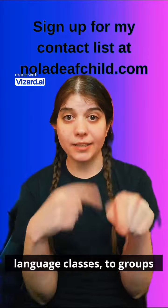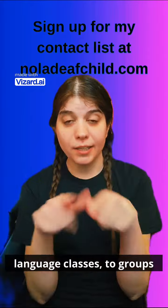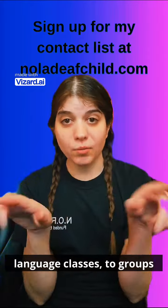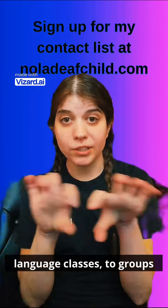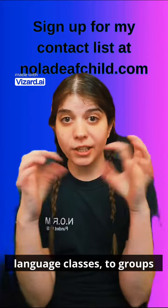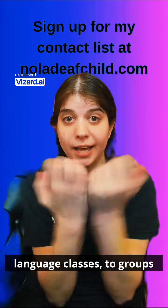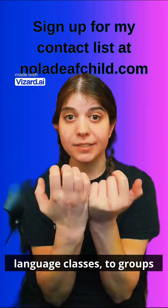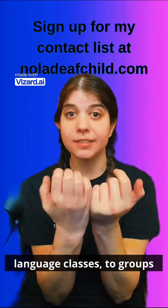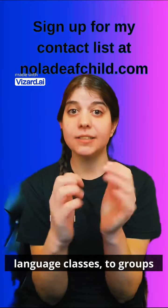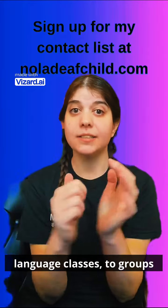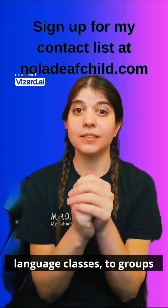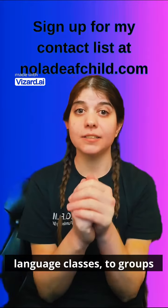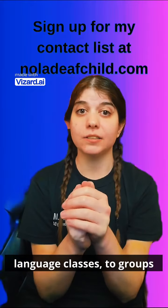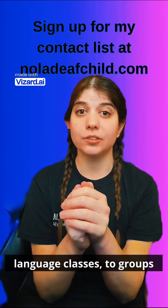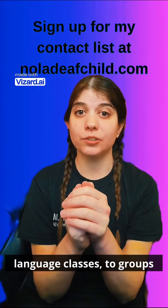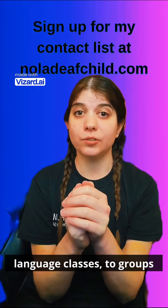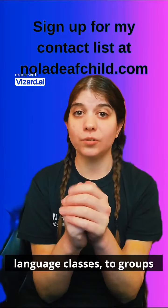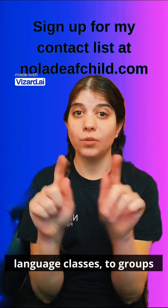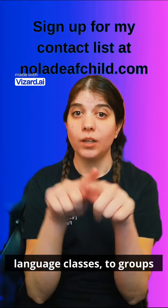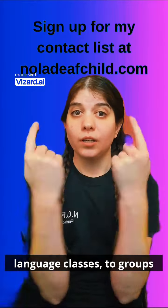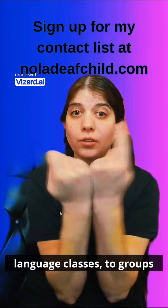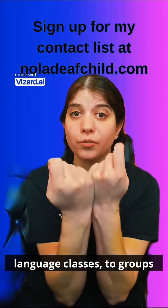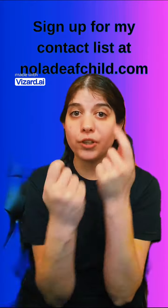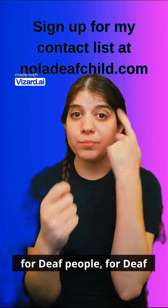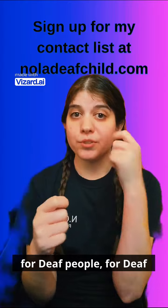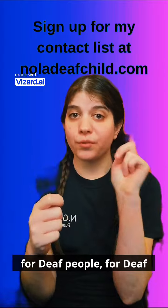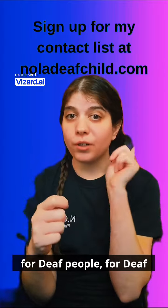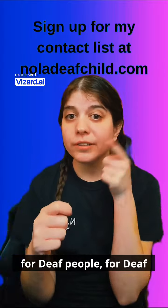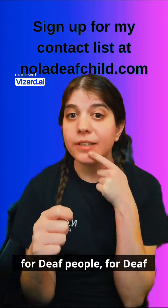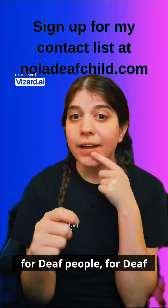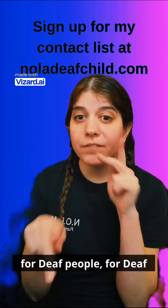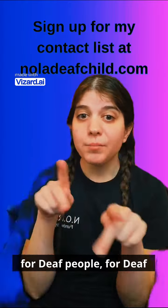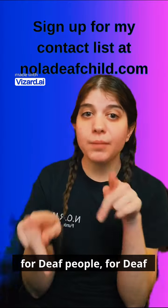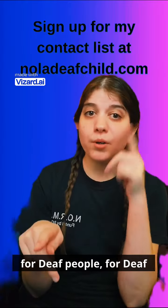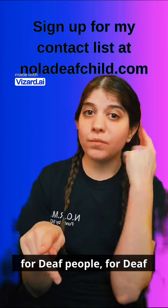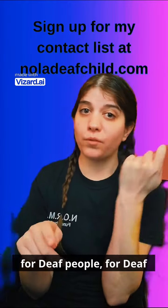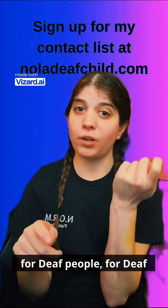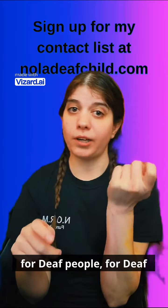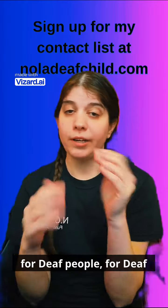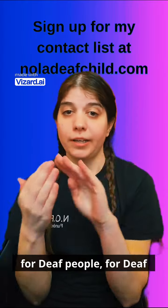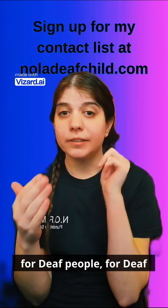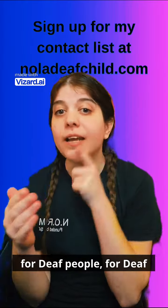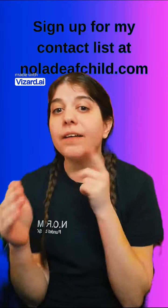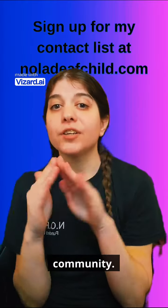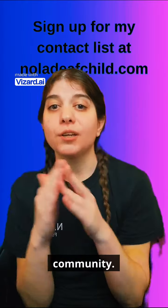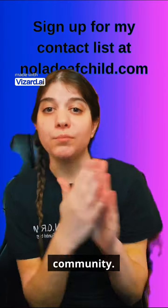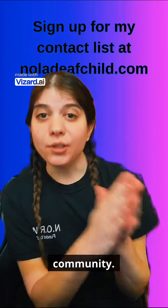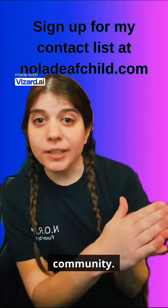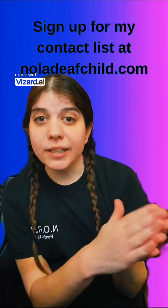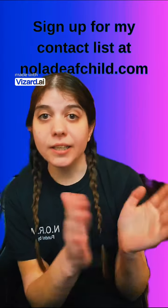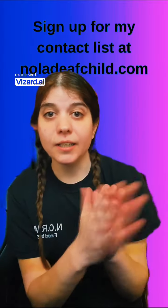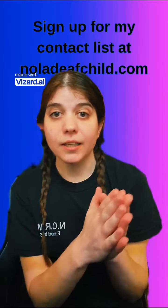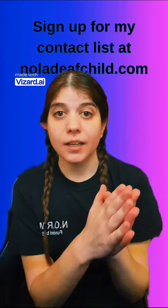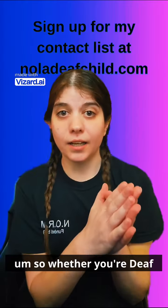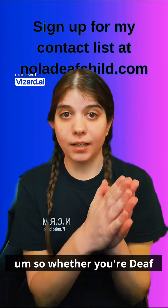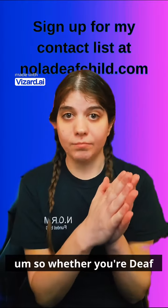language classes, to groups for deaf people, for deaf community.